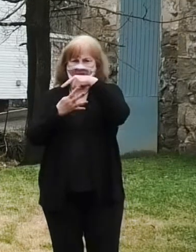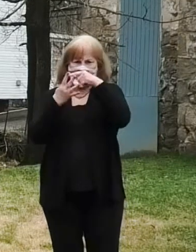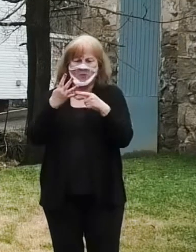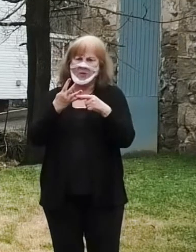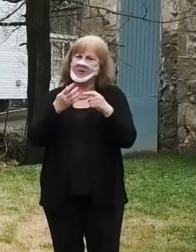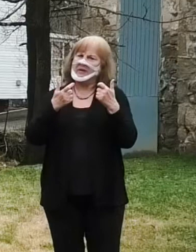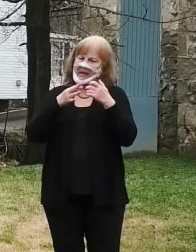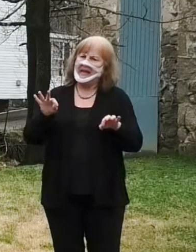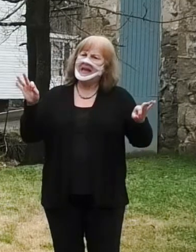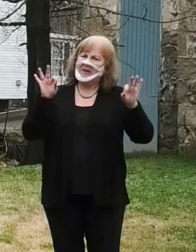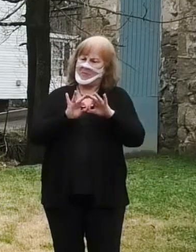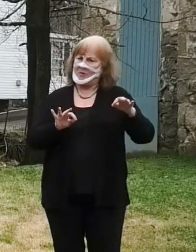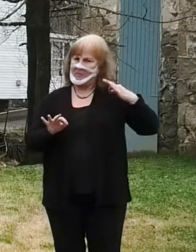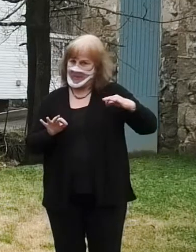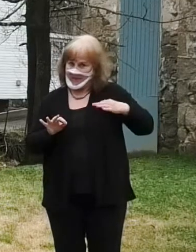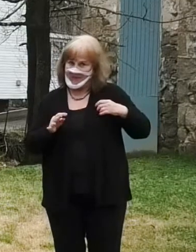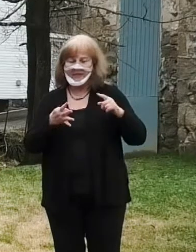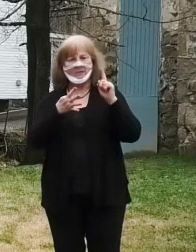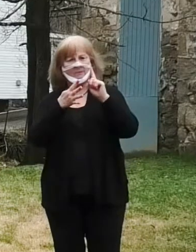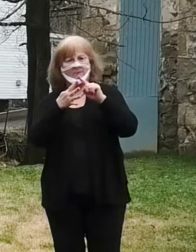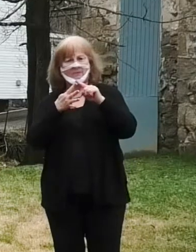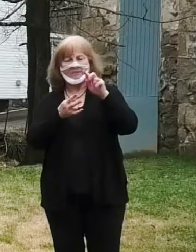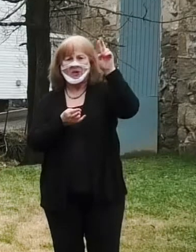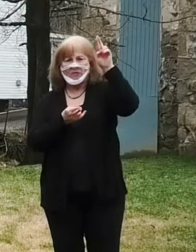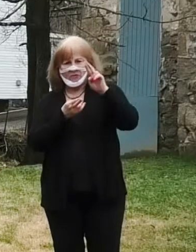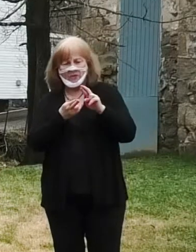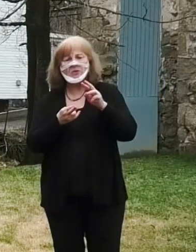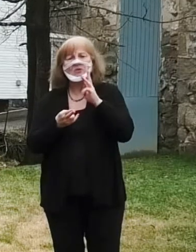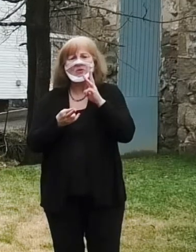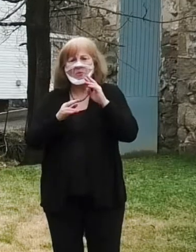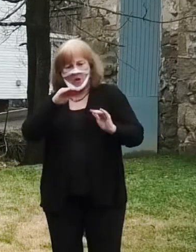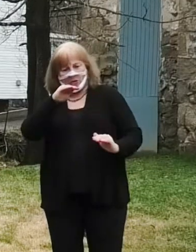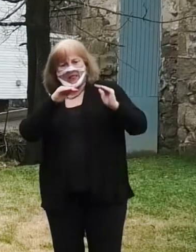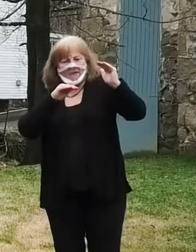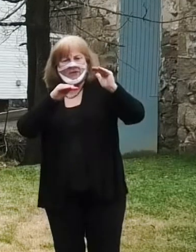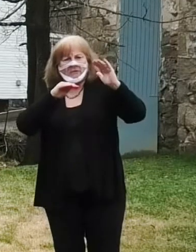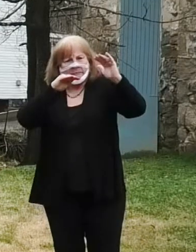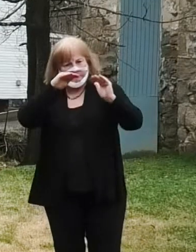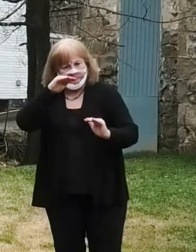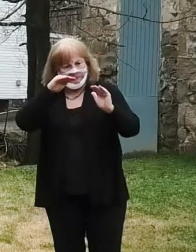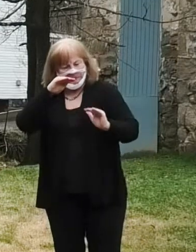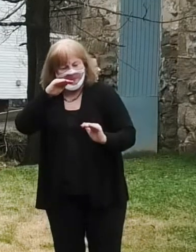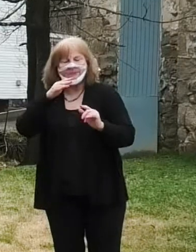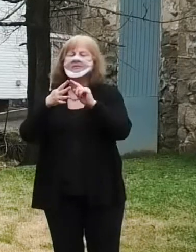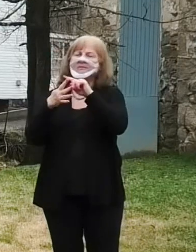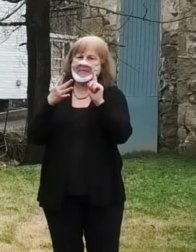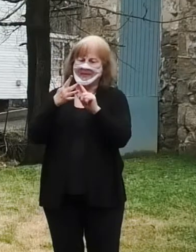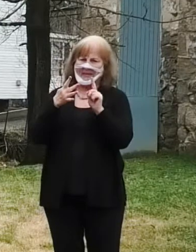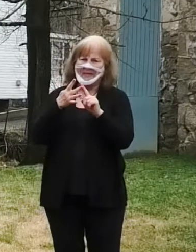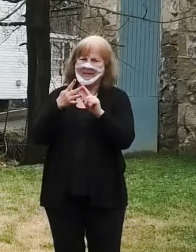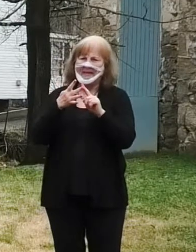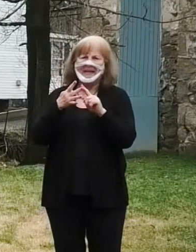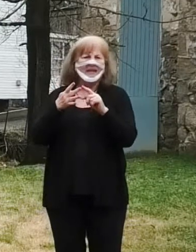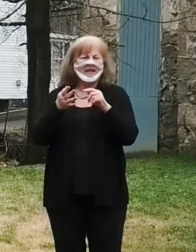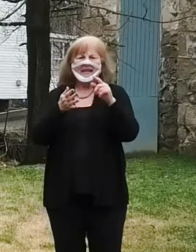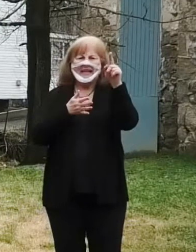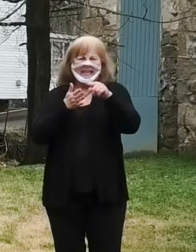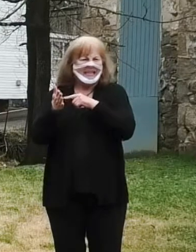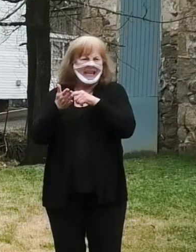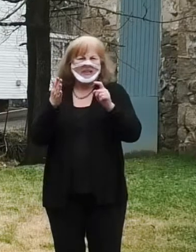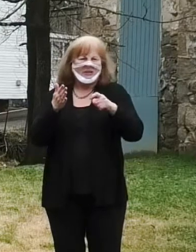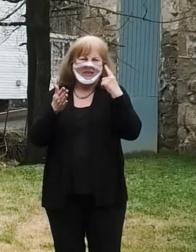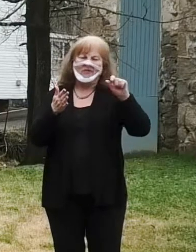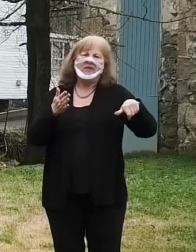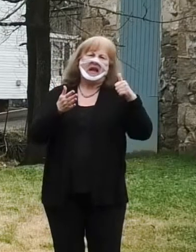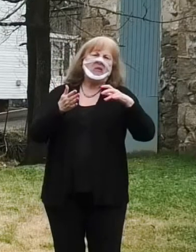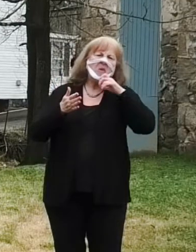benefits. It would, first, reduce water levels. Second, negate the need for some of the